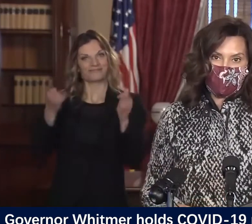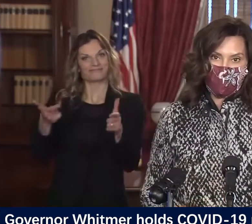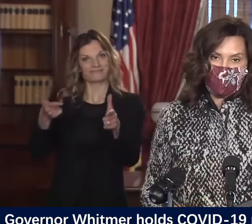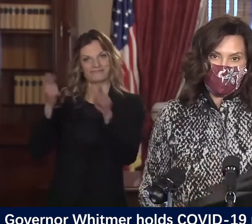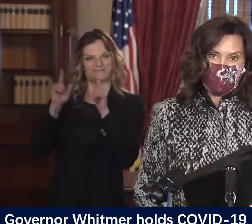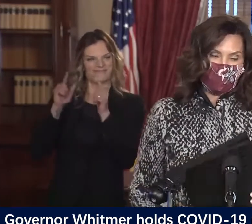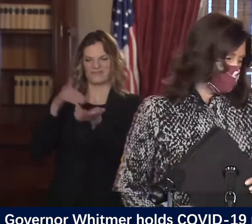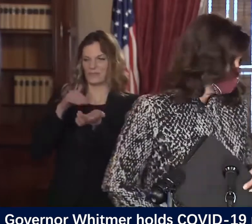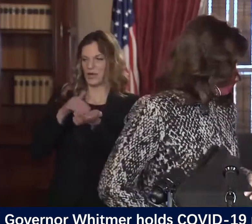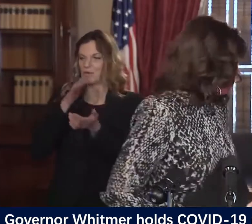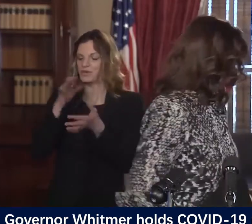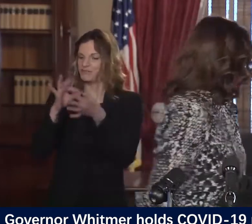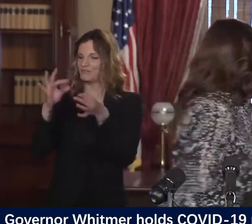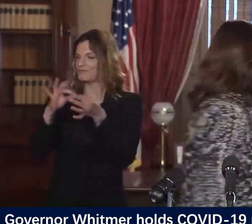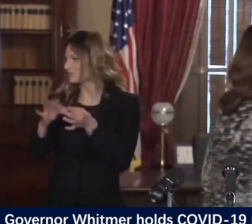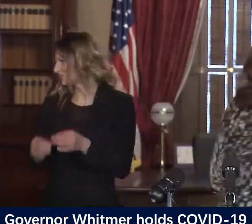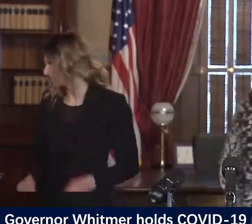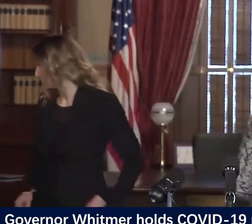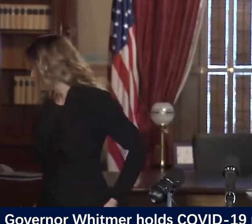to Dr. Khaldun.